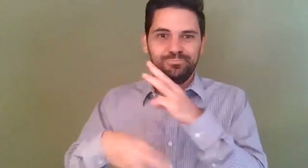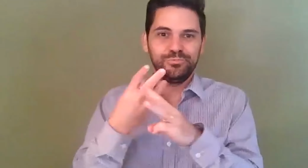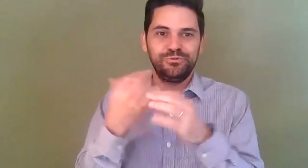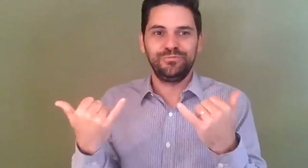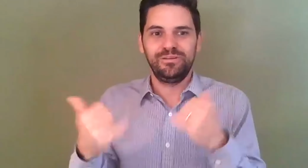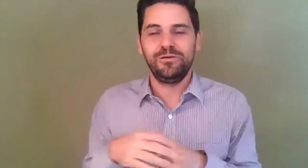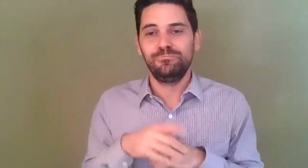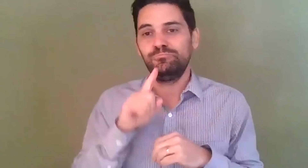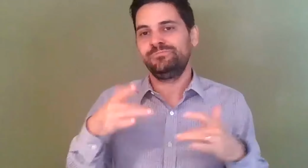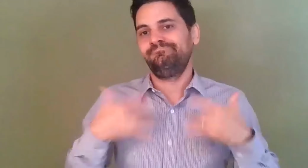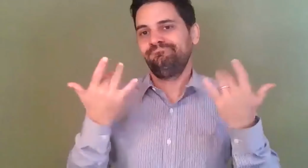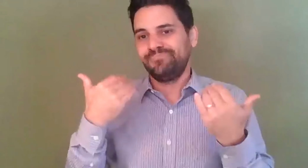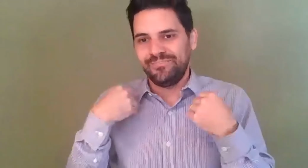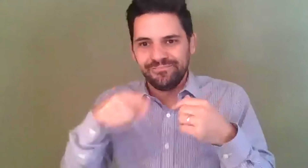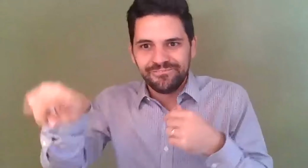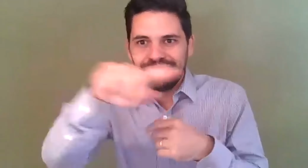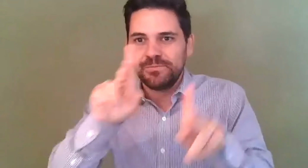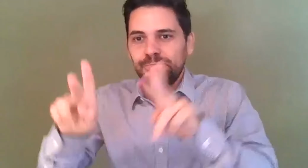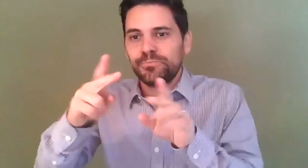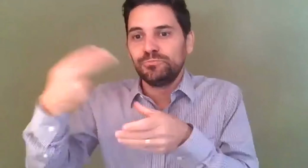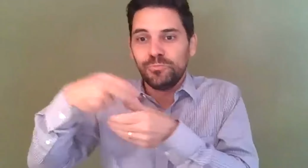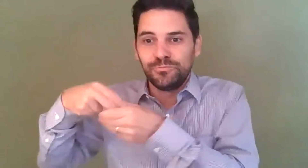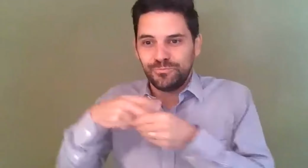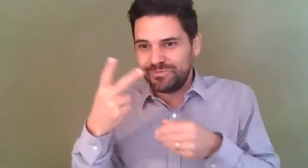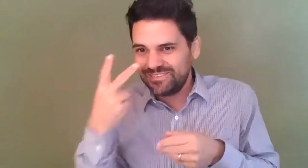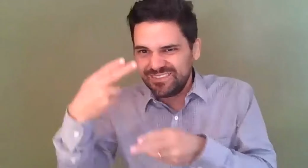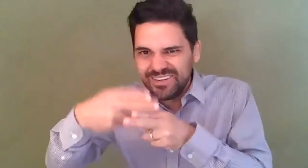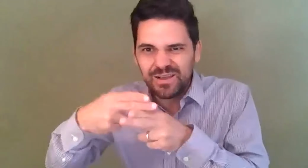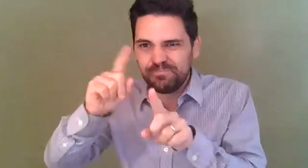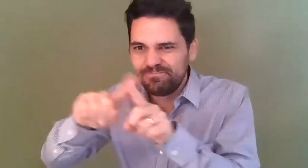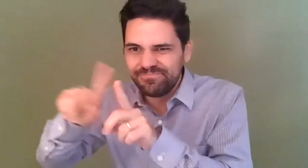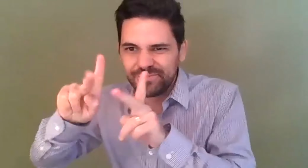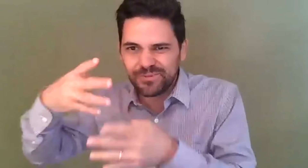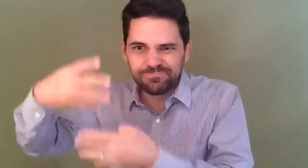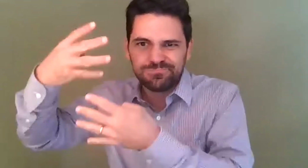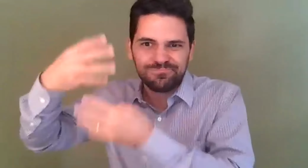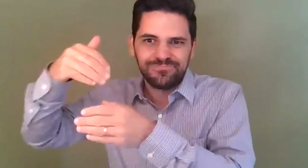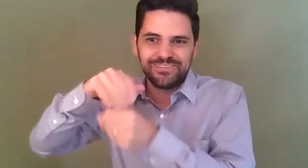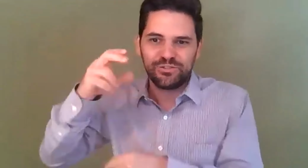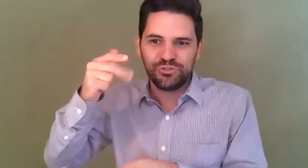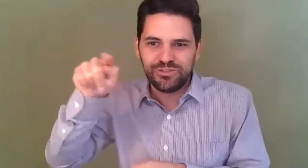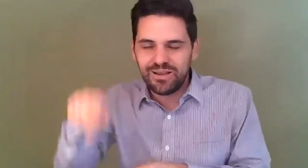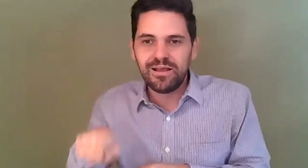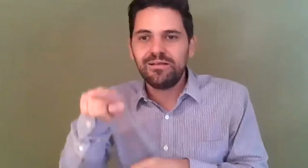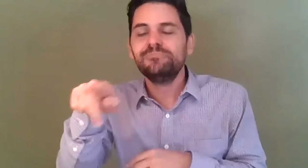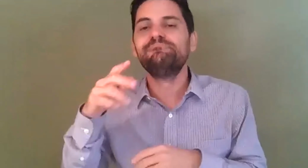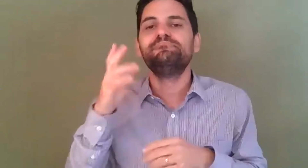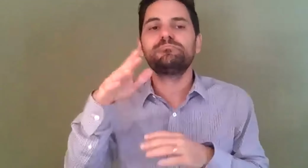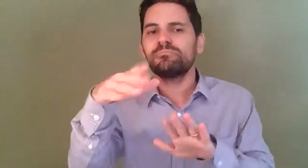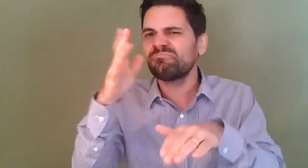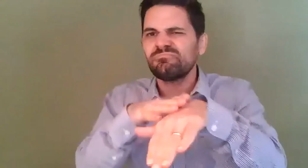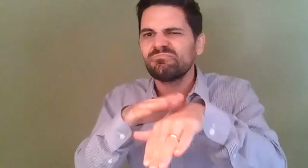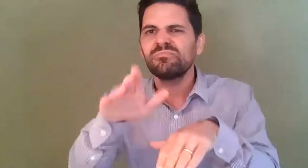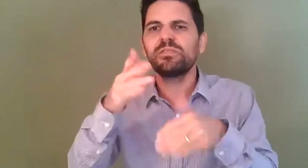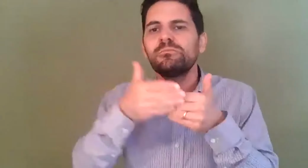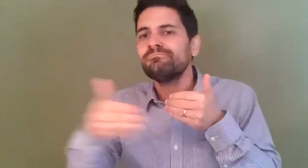celebrated across the globe. We are really delighted to have you join us. I can see different names, a lot of people in